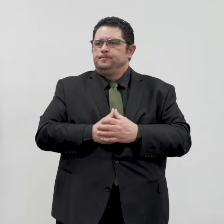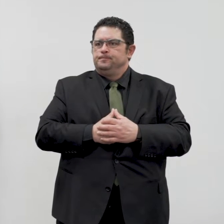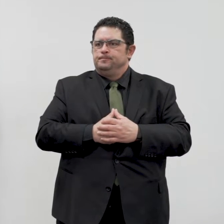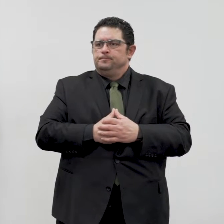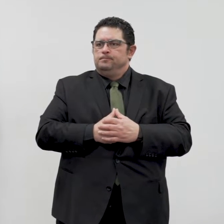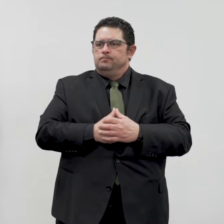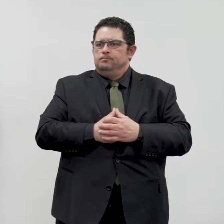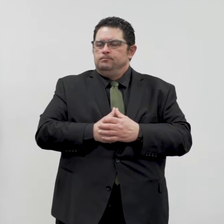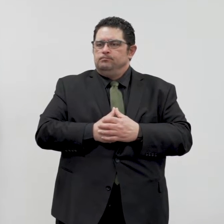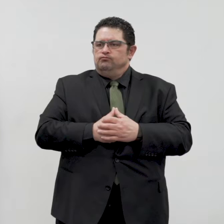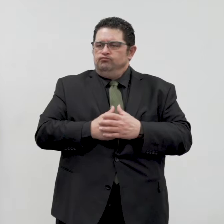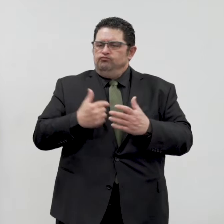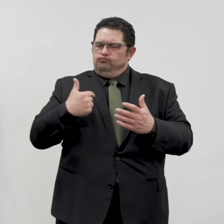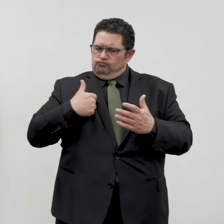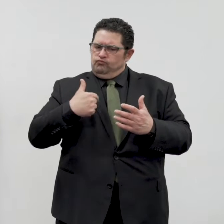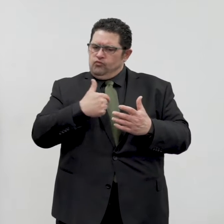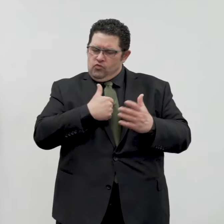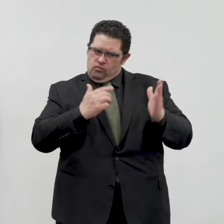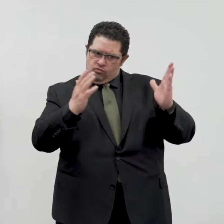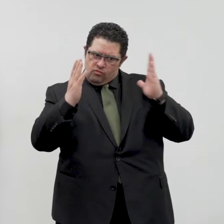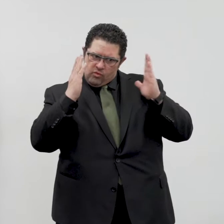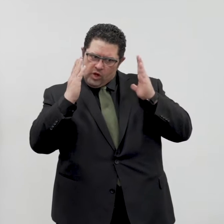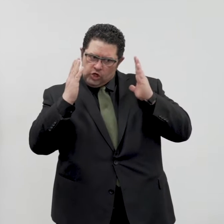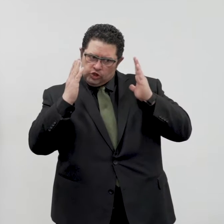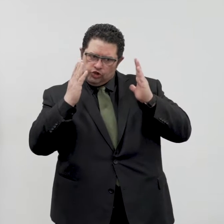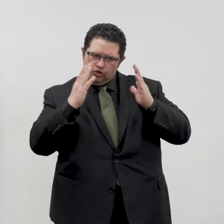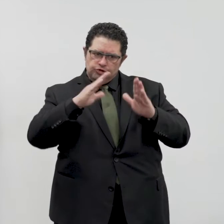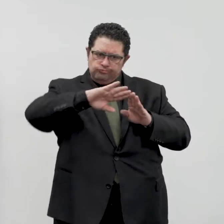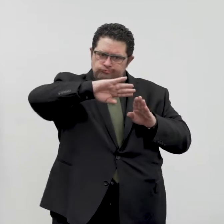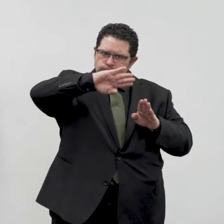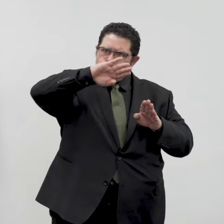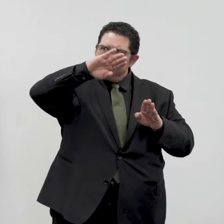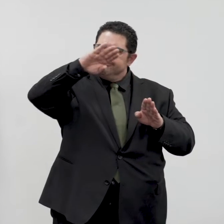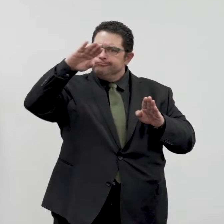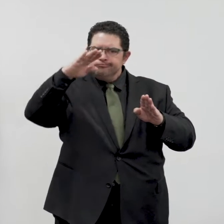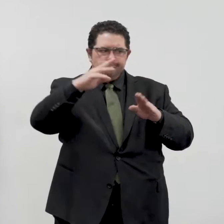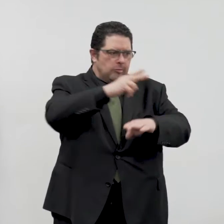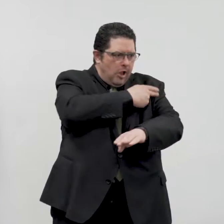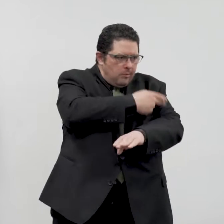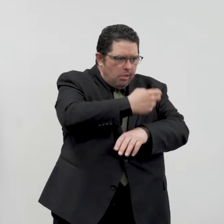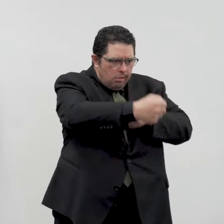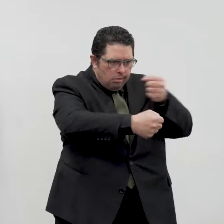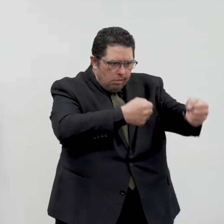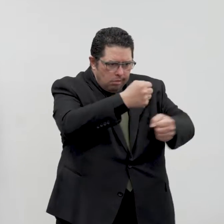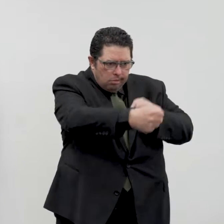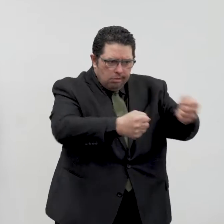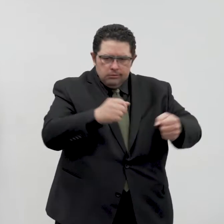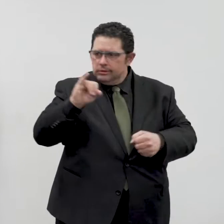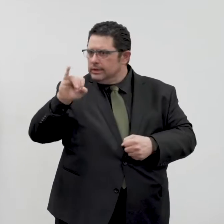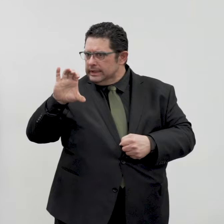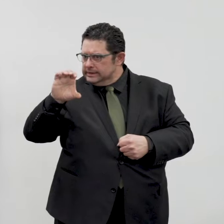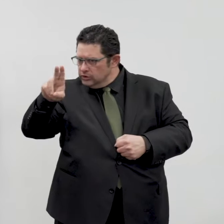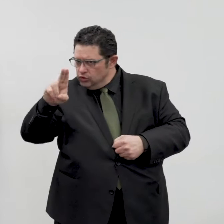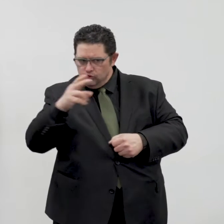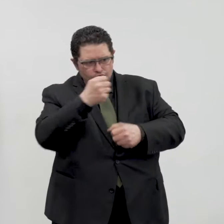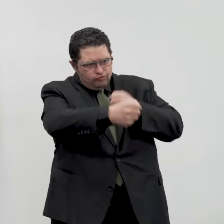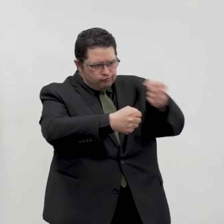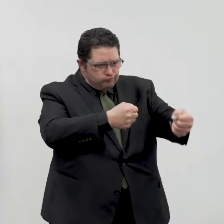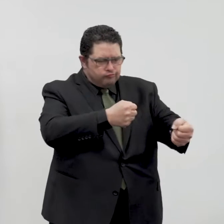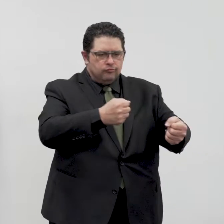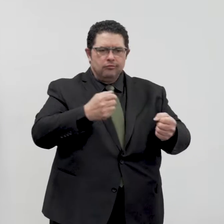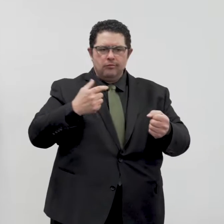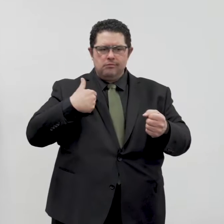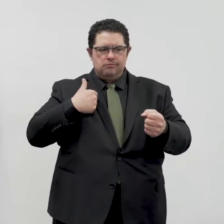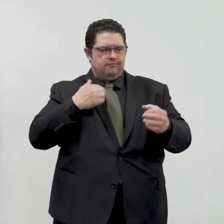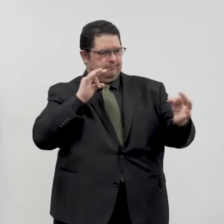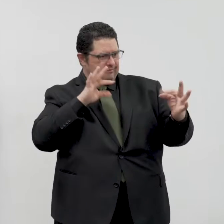We're watching the models very closely. We're watching the hospitalizations. We're watching the ICU admissions. We're watching our feedback from our